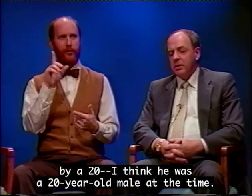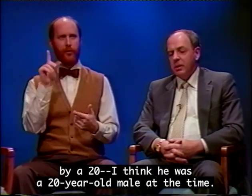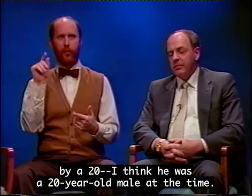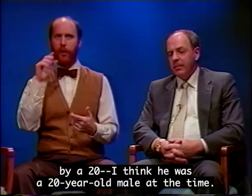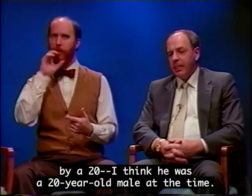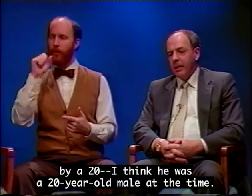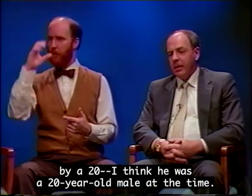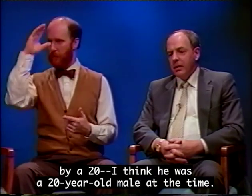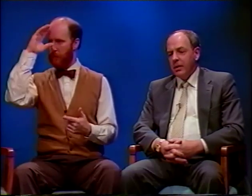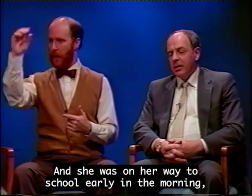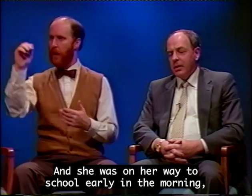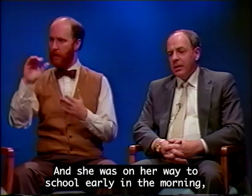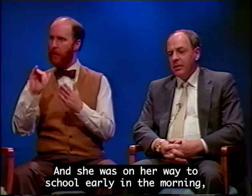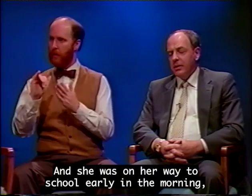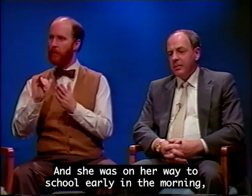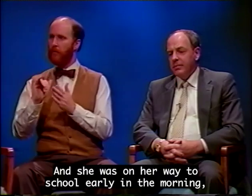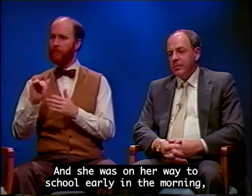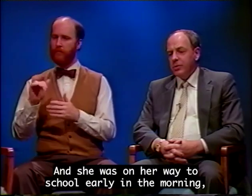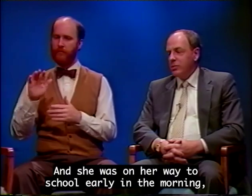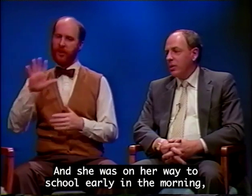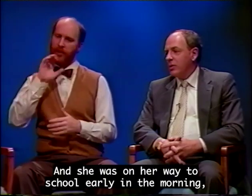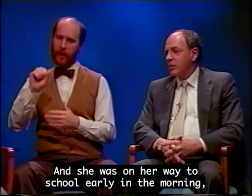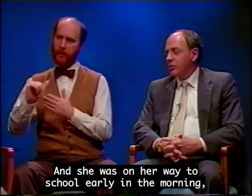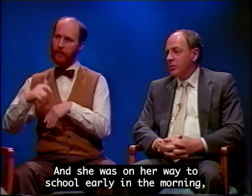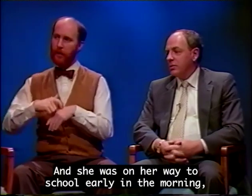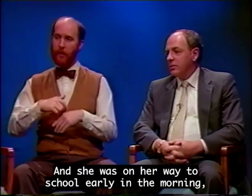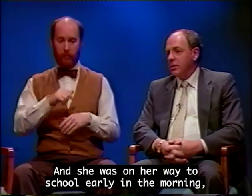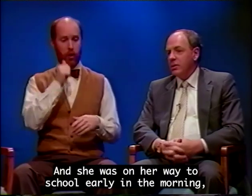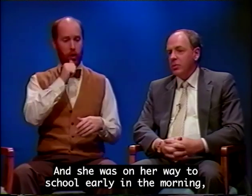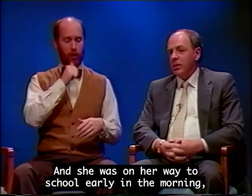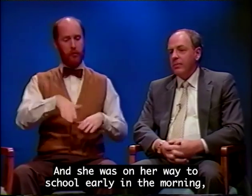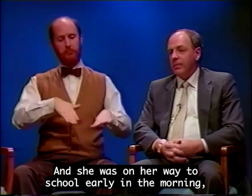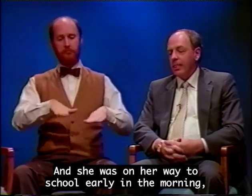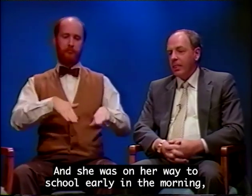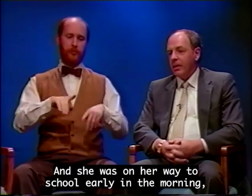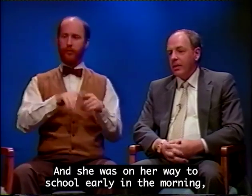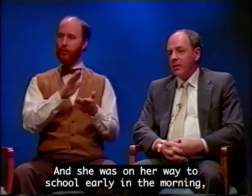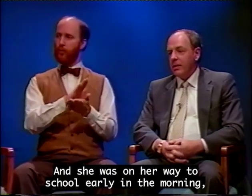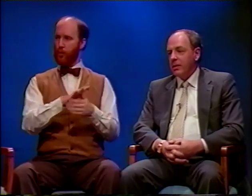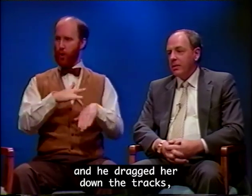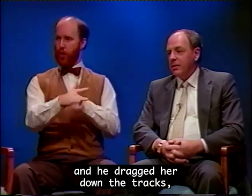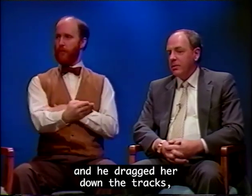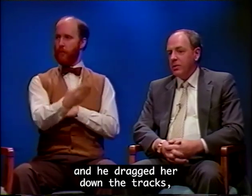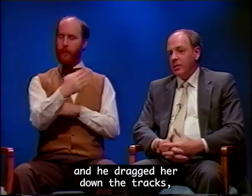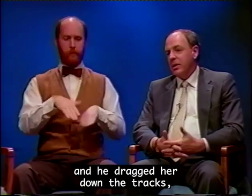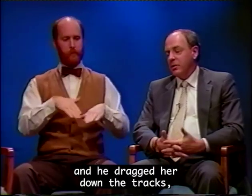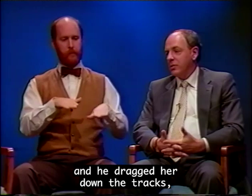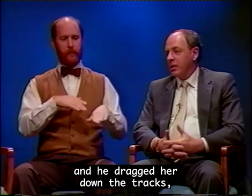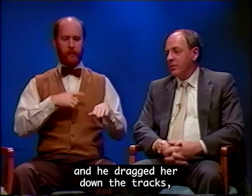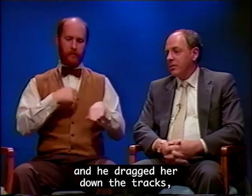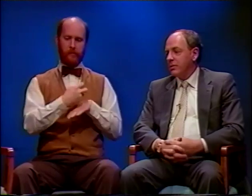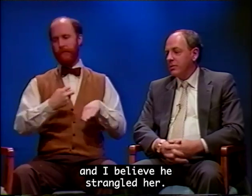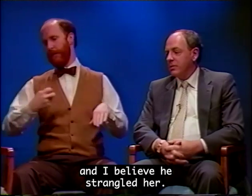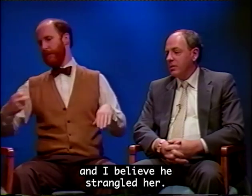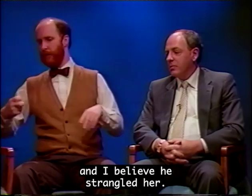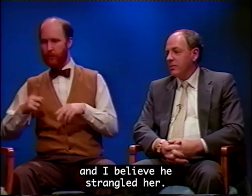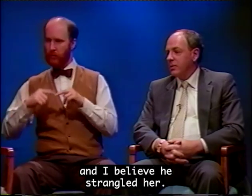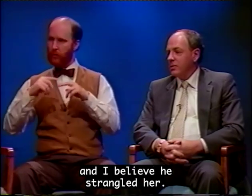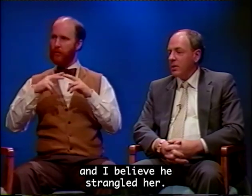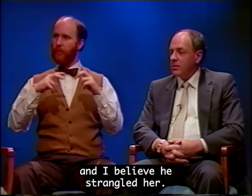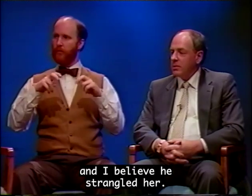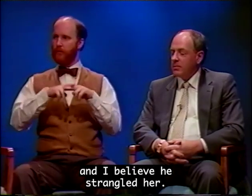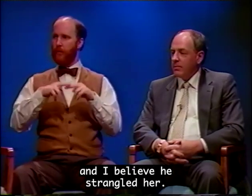at the time. And she was on her way to school early in the morning. And he dragged her down the tracks, and I